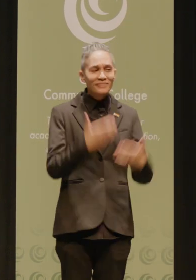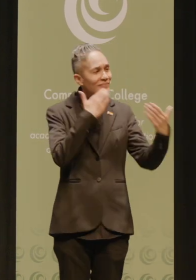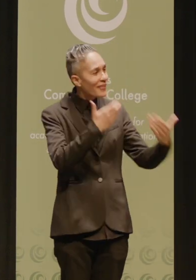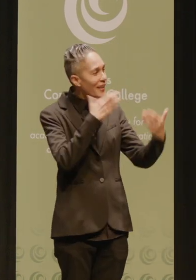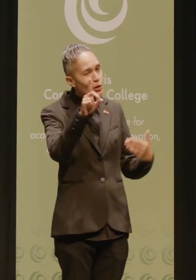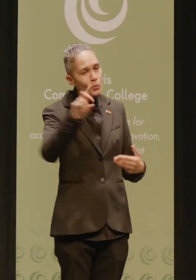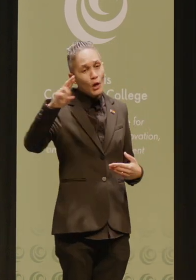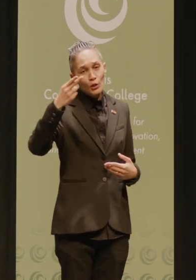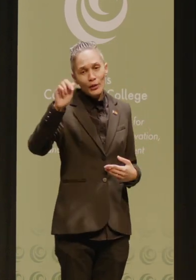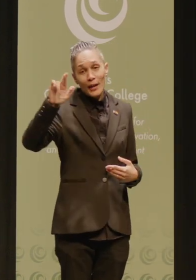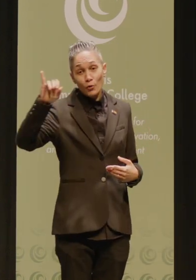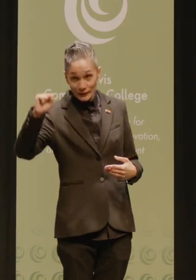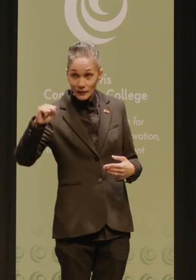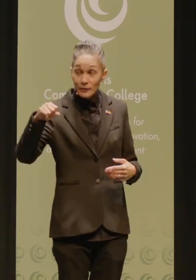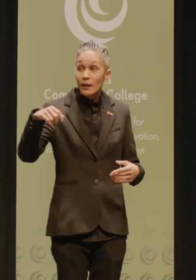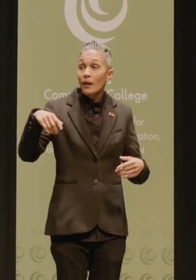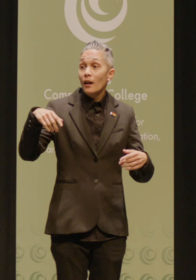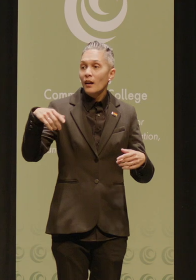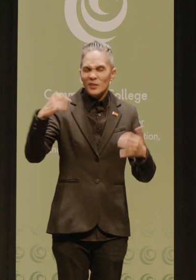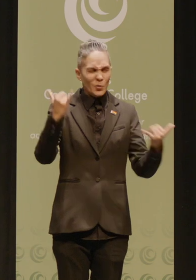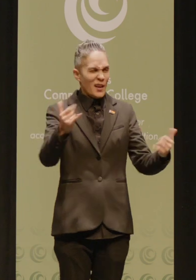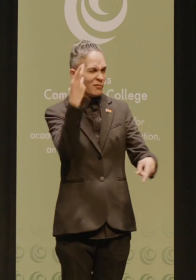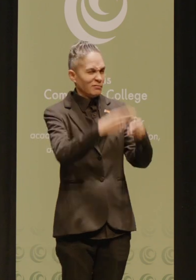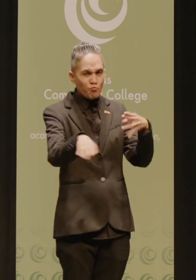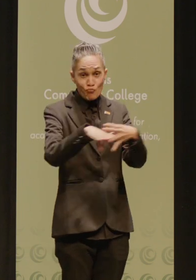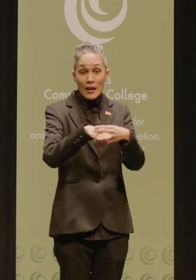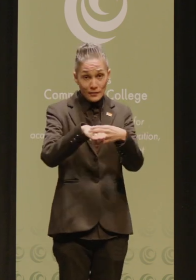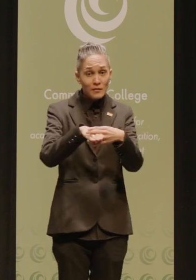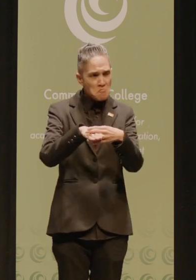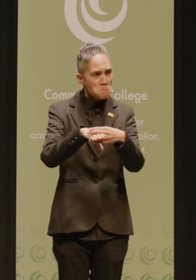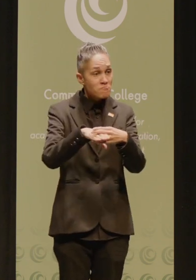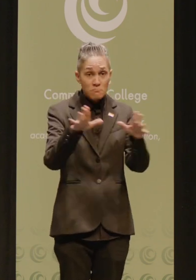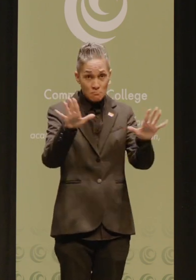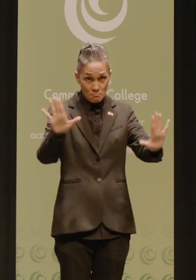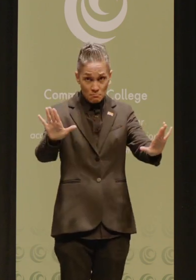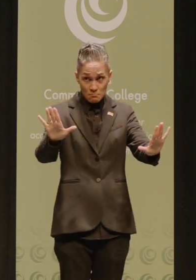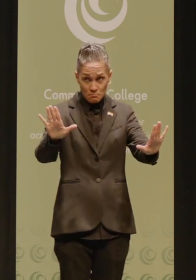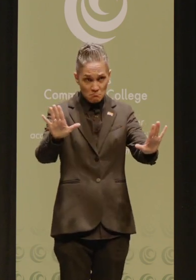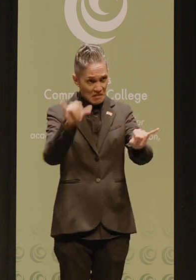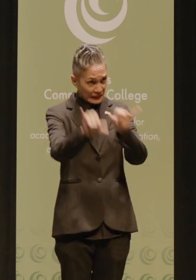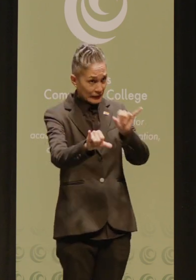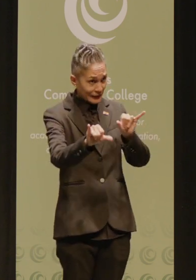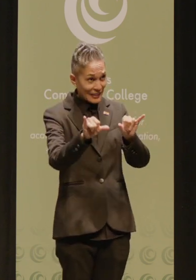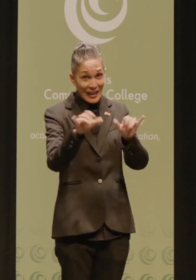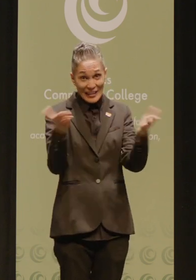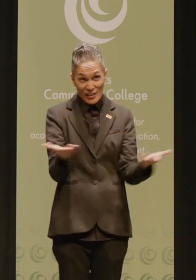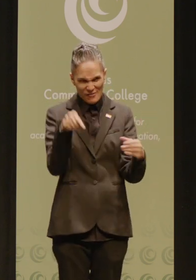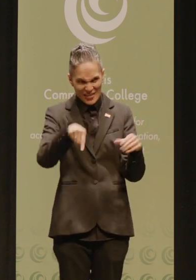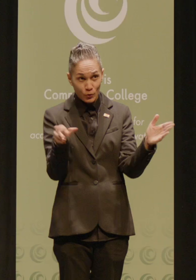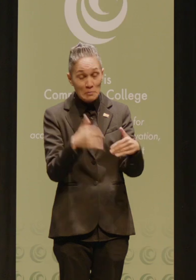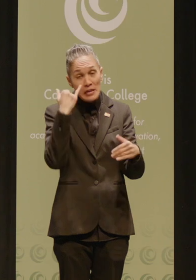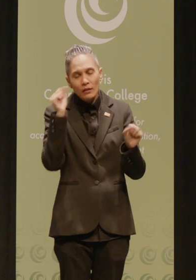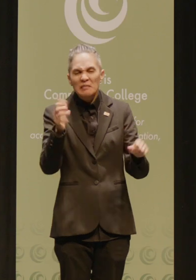Thank you, Dr. Harris, for that. We're going to take a little break, so I don't want to lose you. I want you to stay in the room if you can.